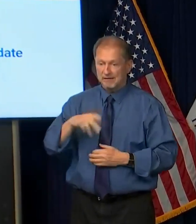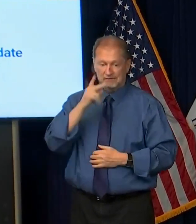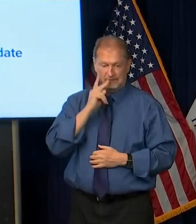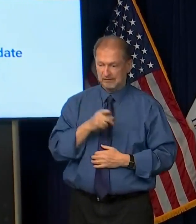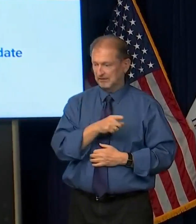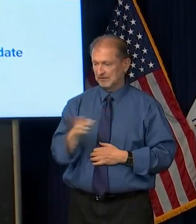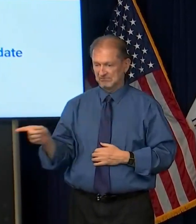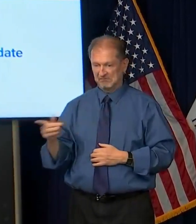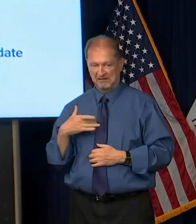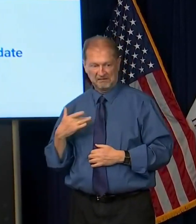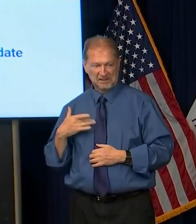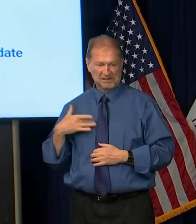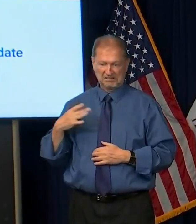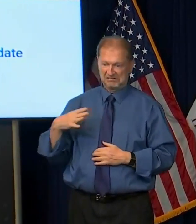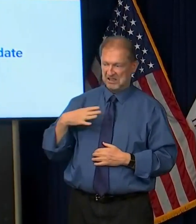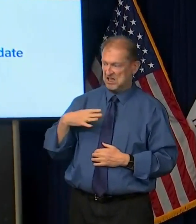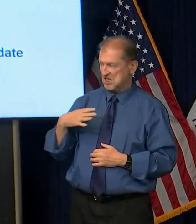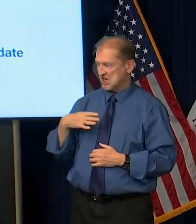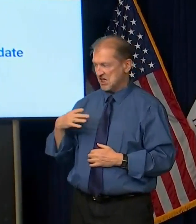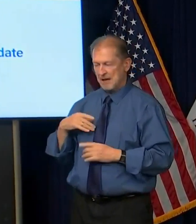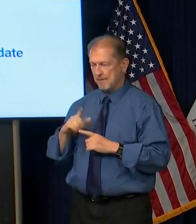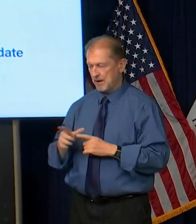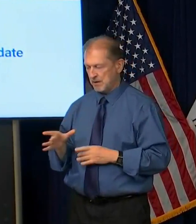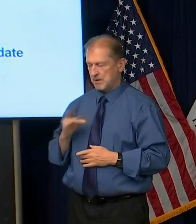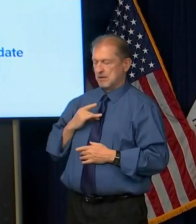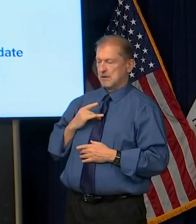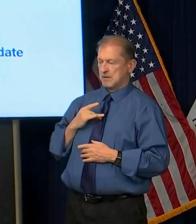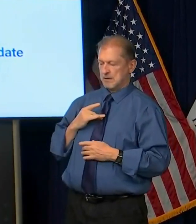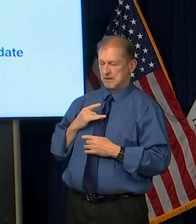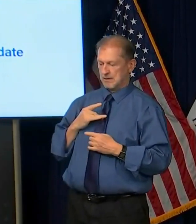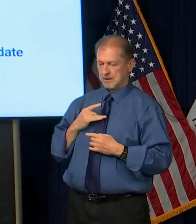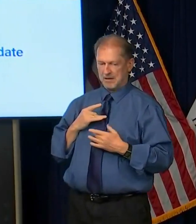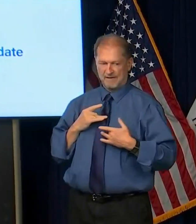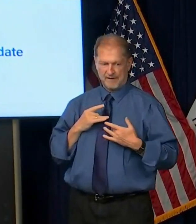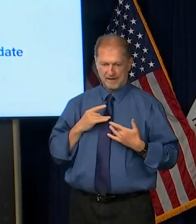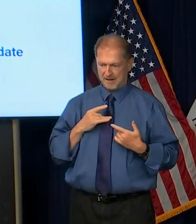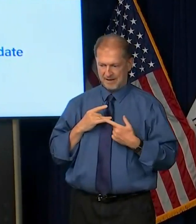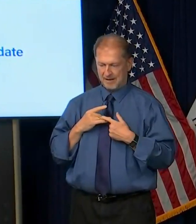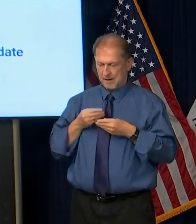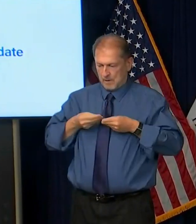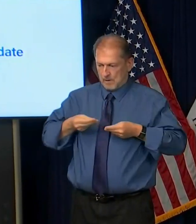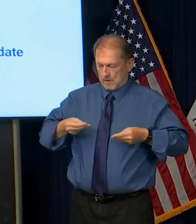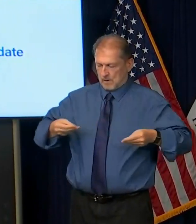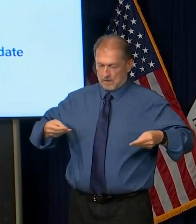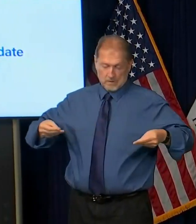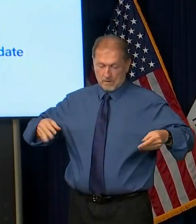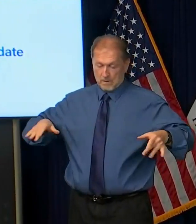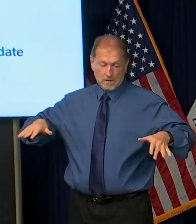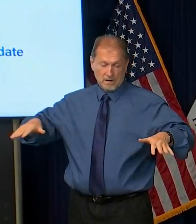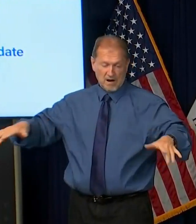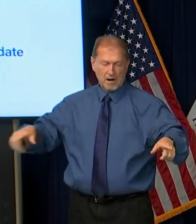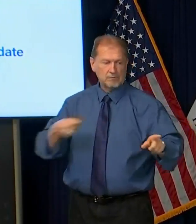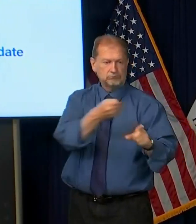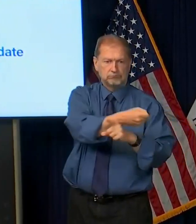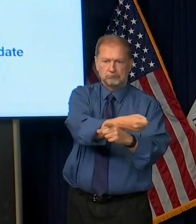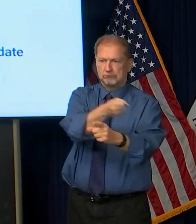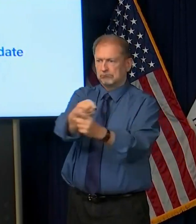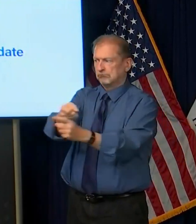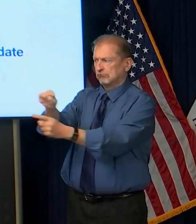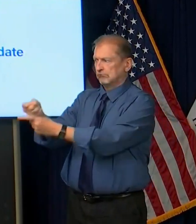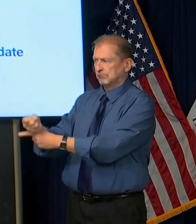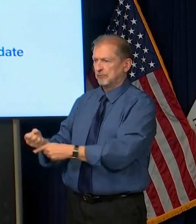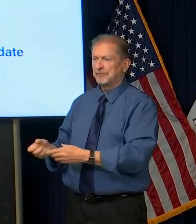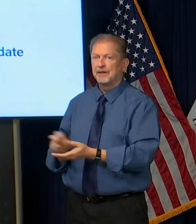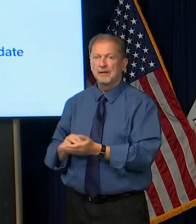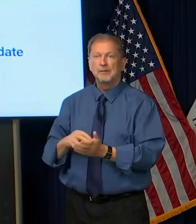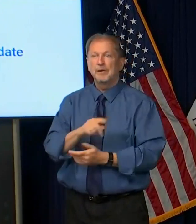has very visible consequences, consequences that are palpable. And if we let our guard down, we will let the